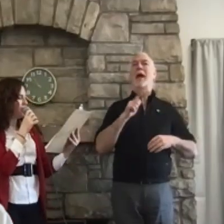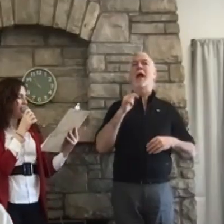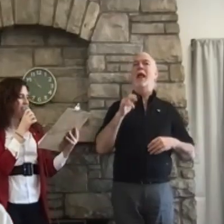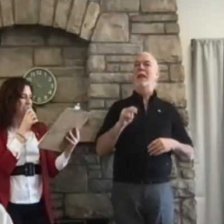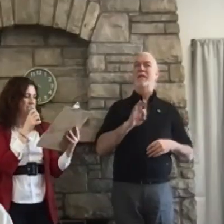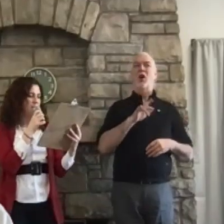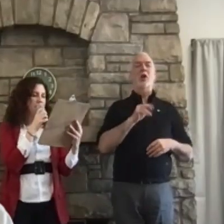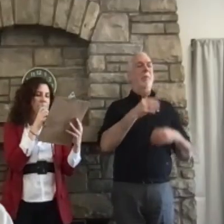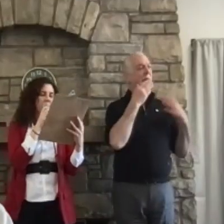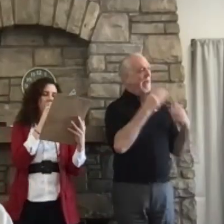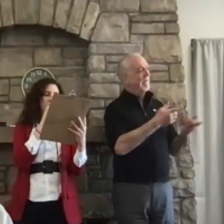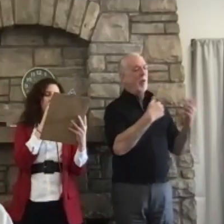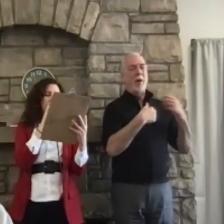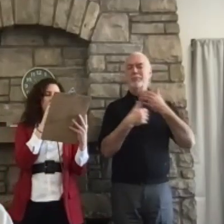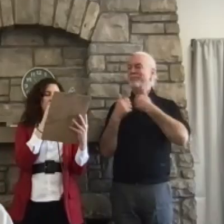for being here, Alan.